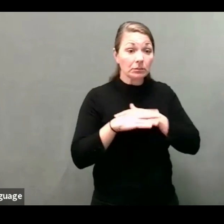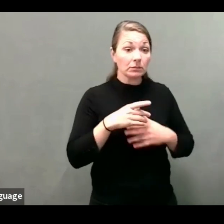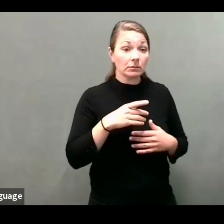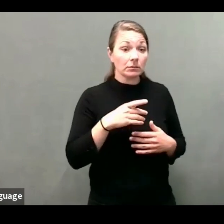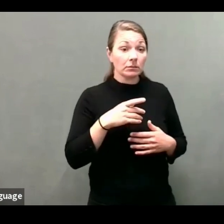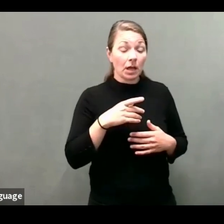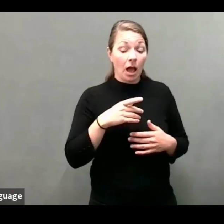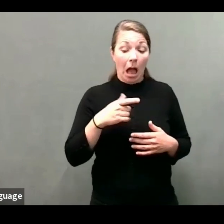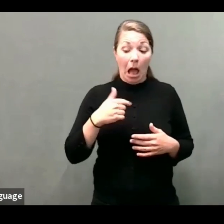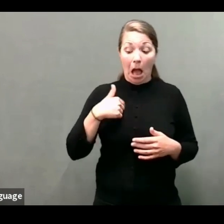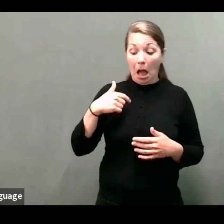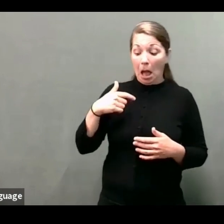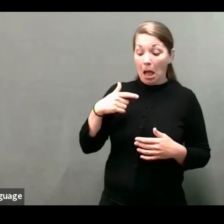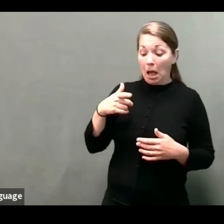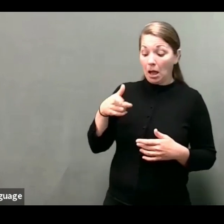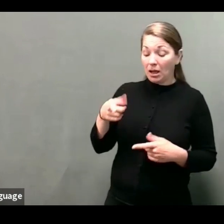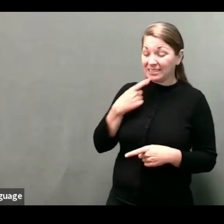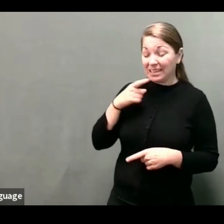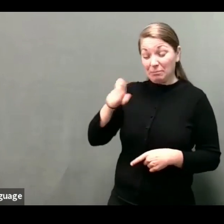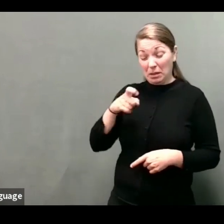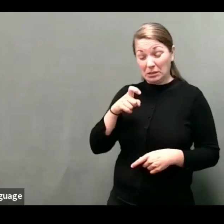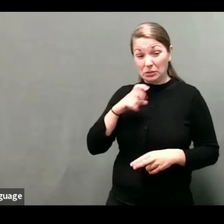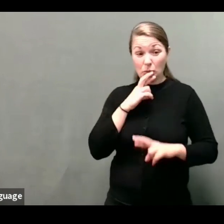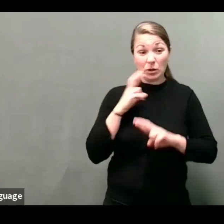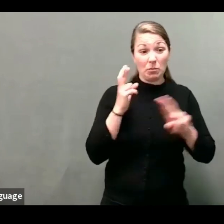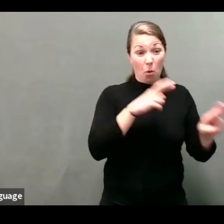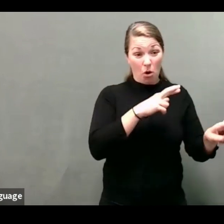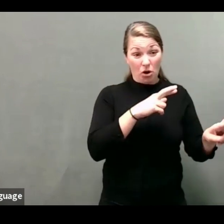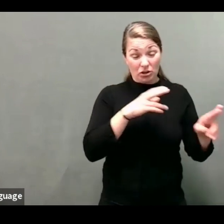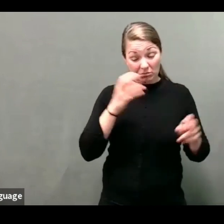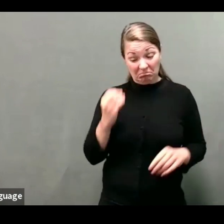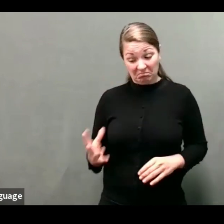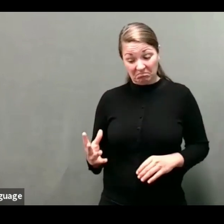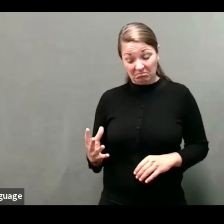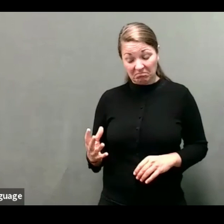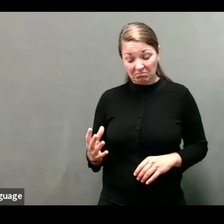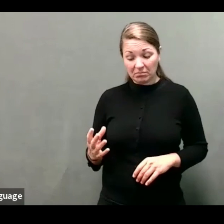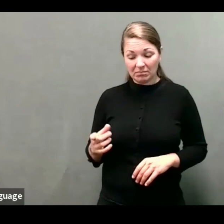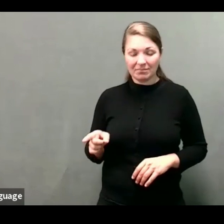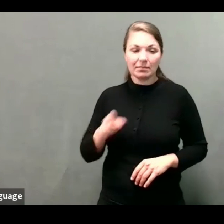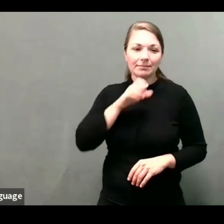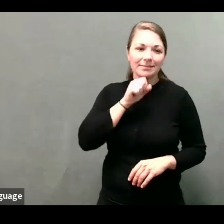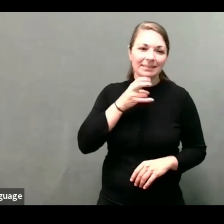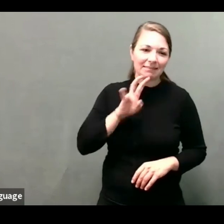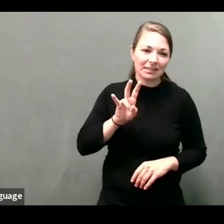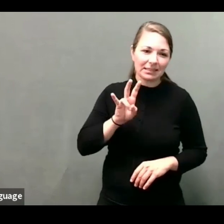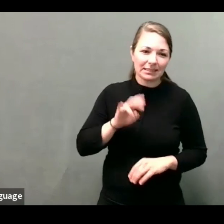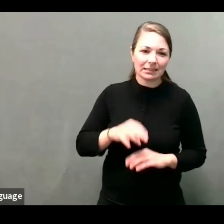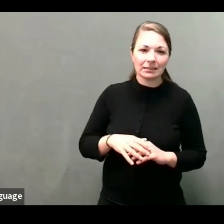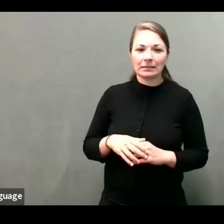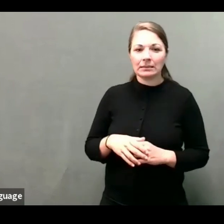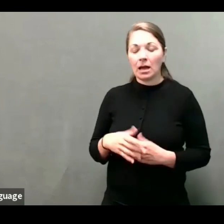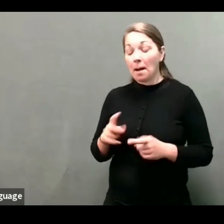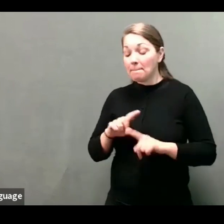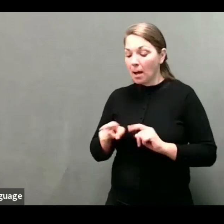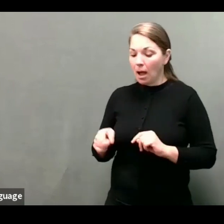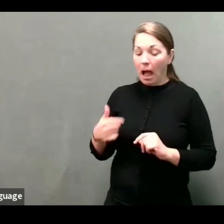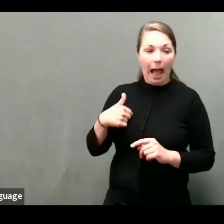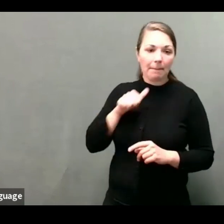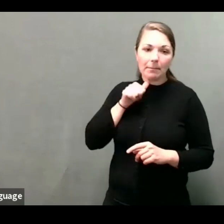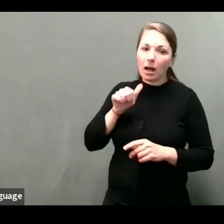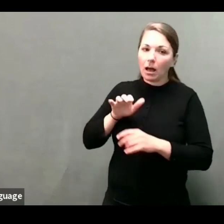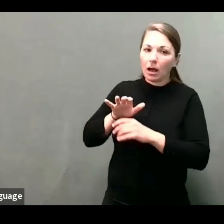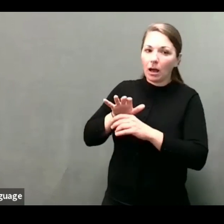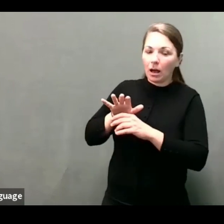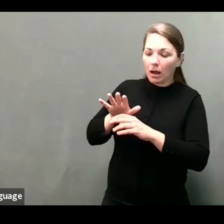her know that that did not mean that she had to talk to them, that I was not going to pressure her to talk with them, that we did not